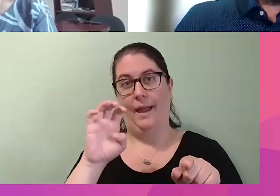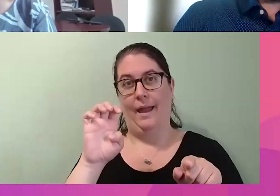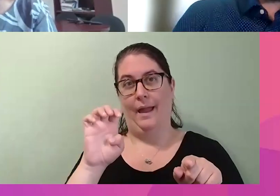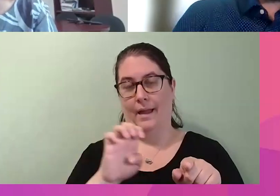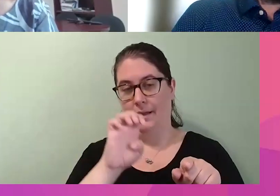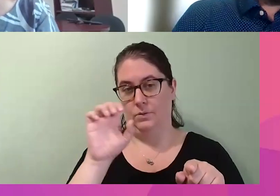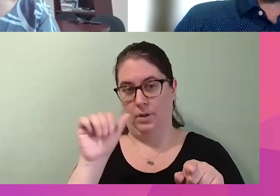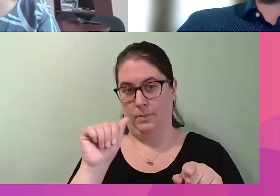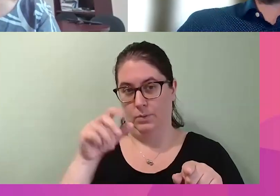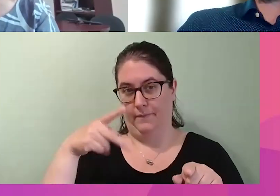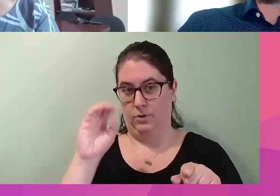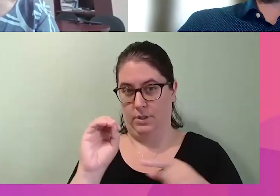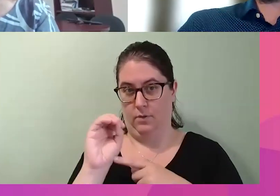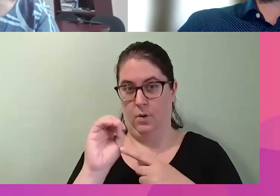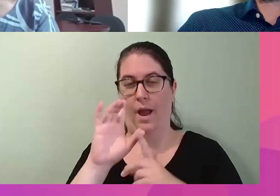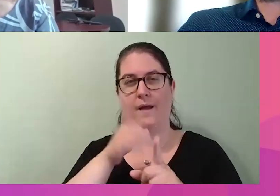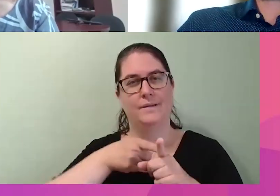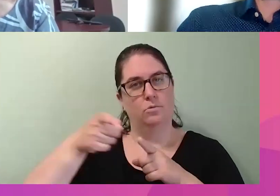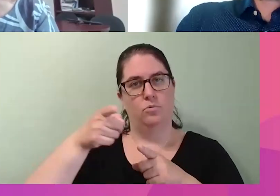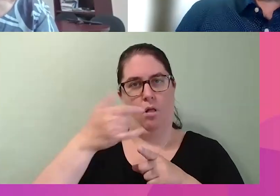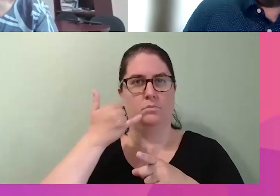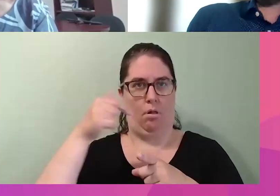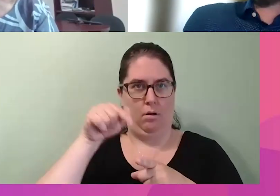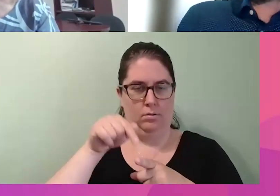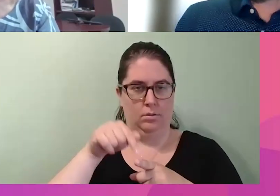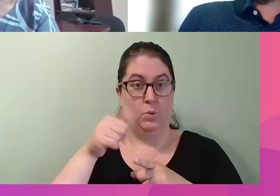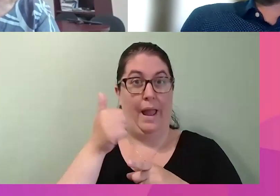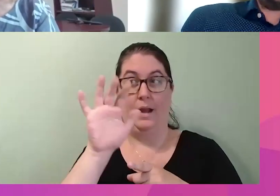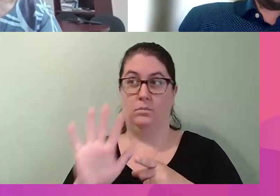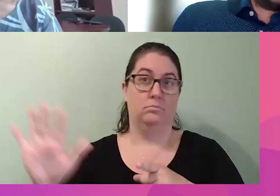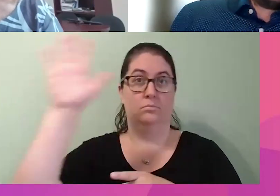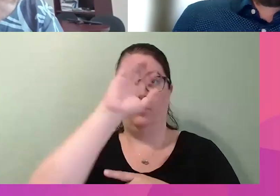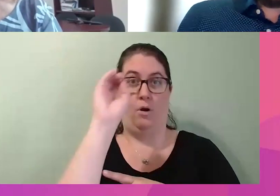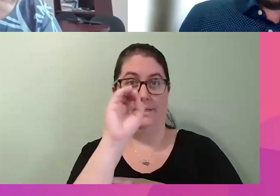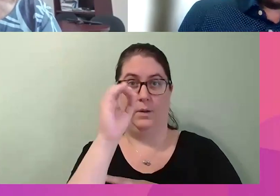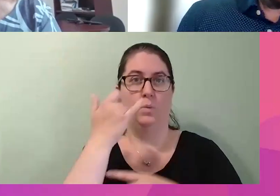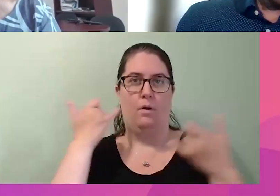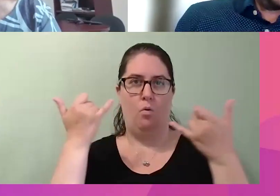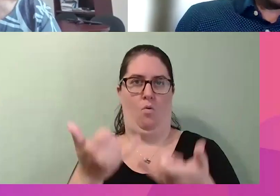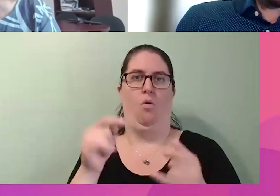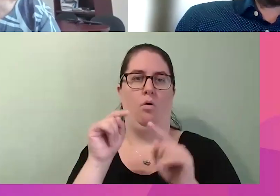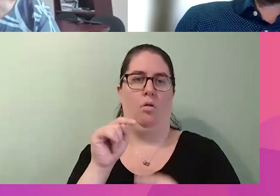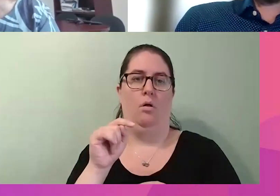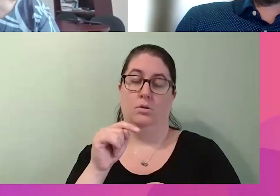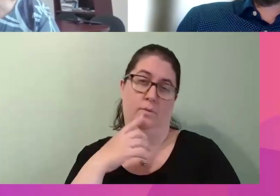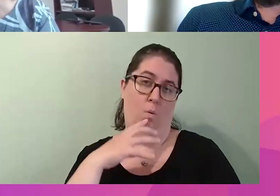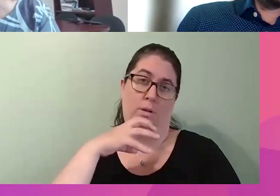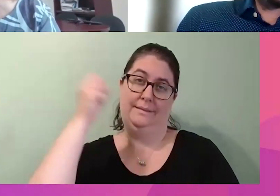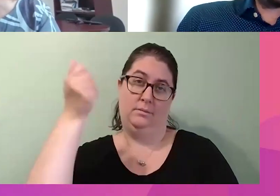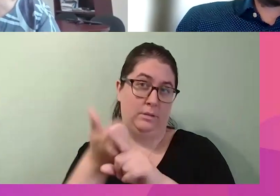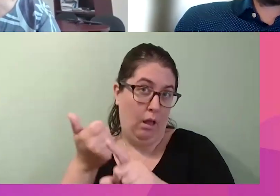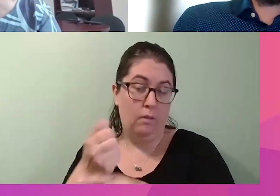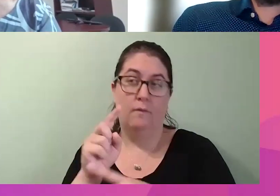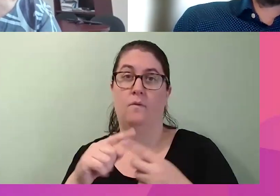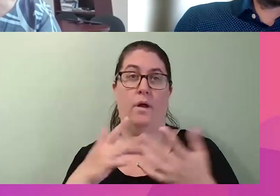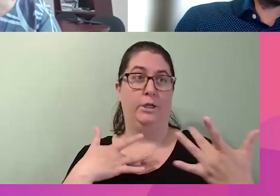now has like a centralized line where anyone from across the province can call in. And so we get calls from older adults themselves,